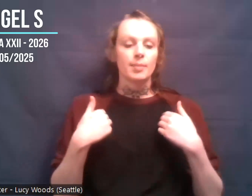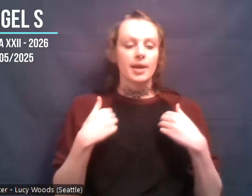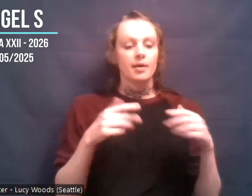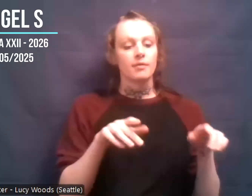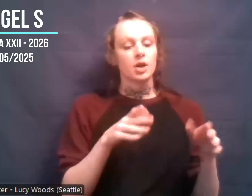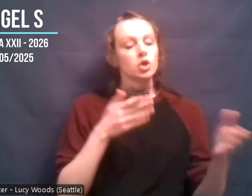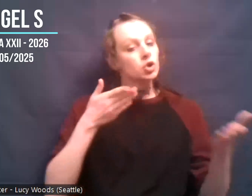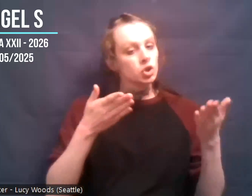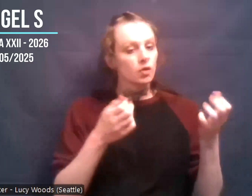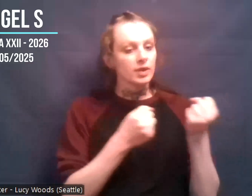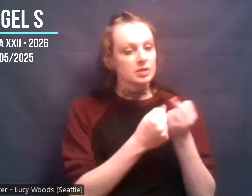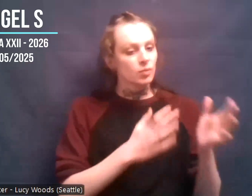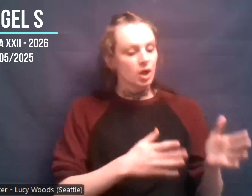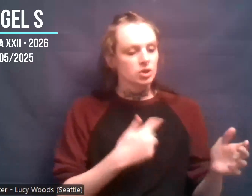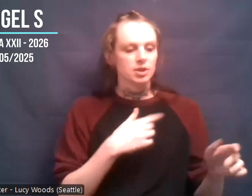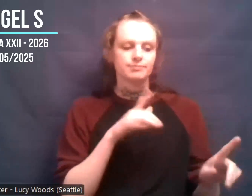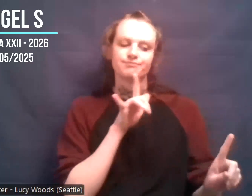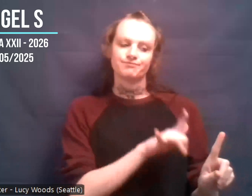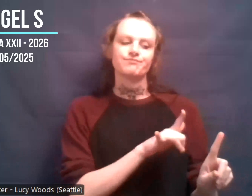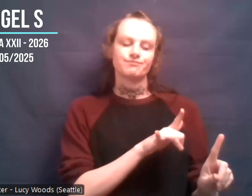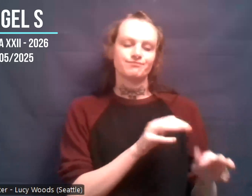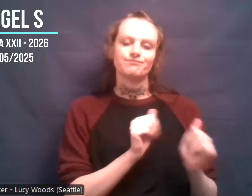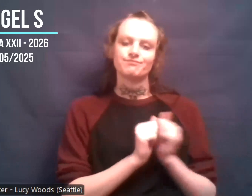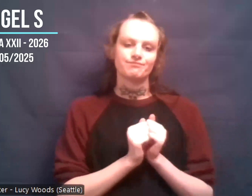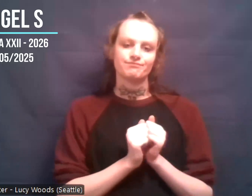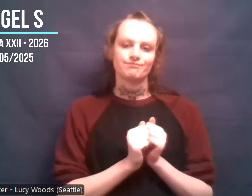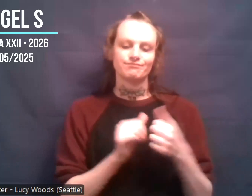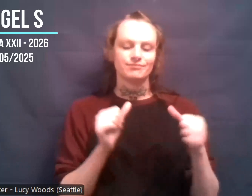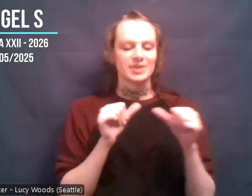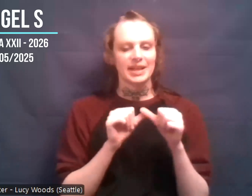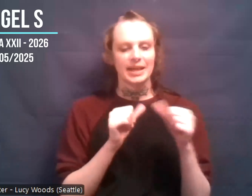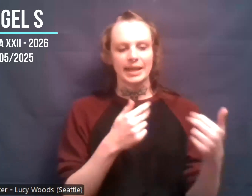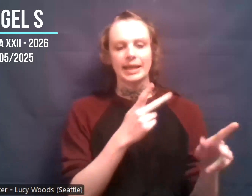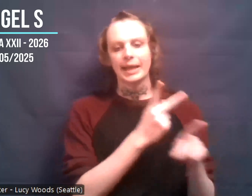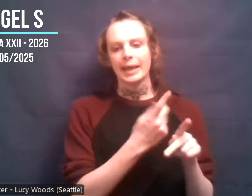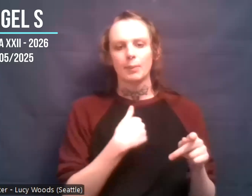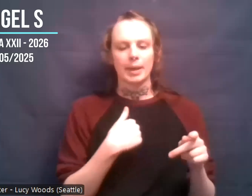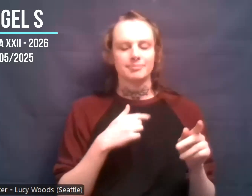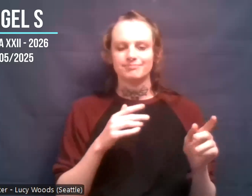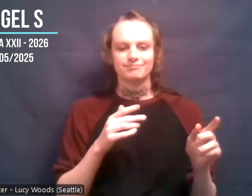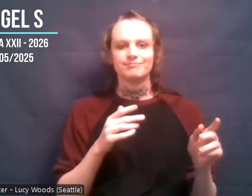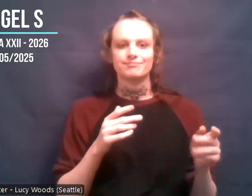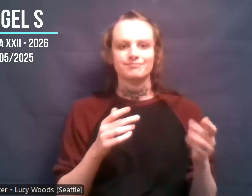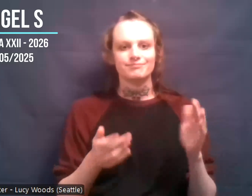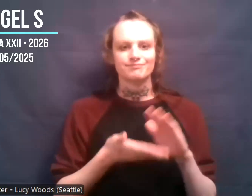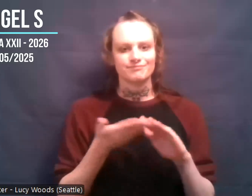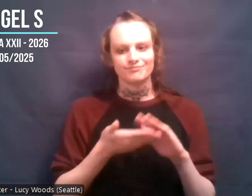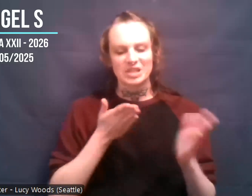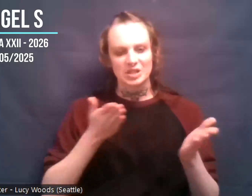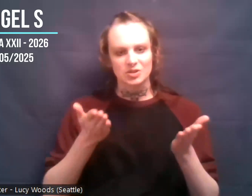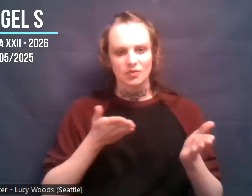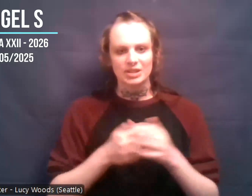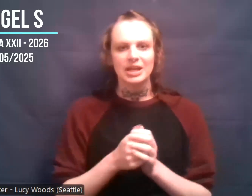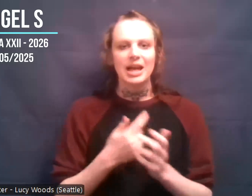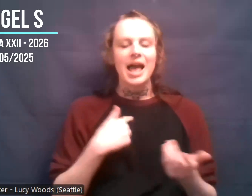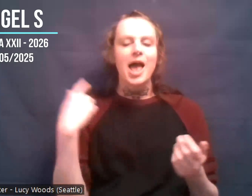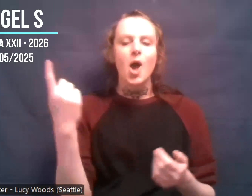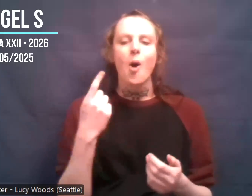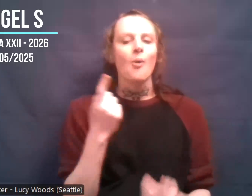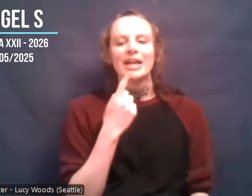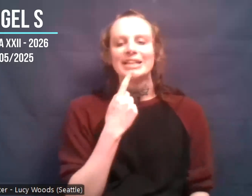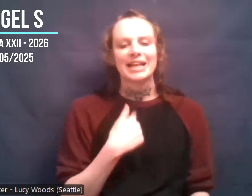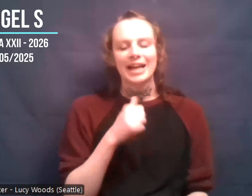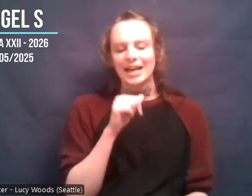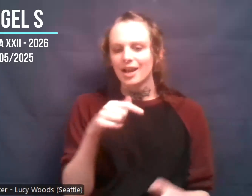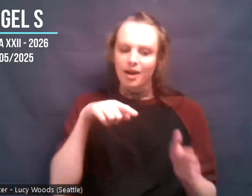and keeps me straight. So, I always say I'm not going to spend too much time talking about how it was, and then I end up like rattling off all